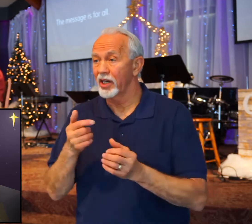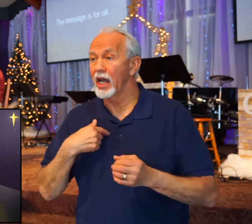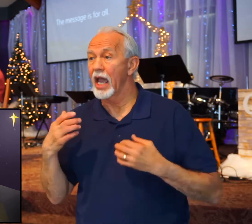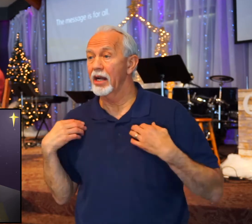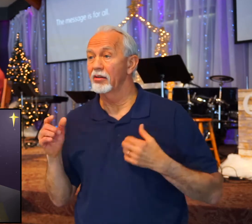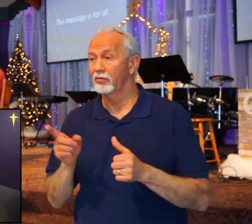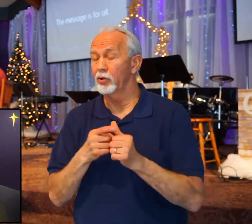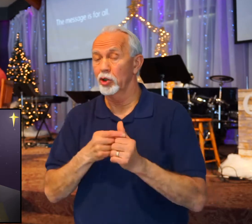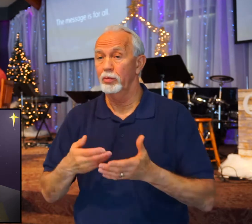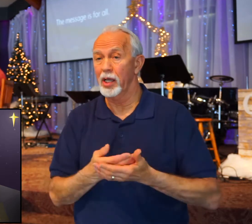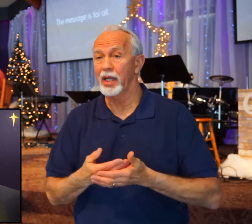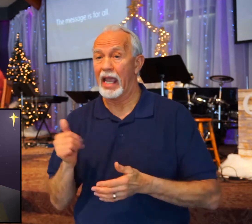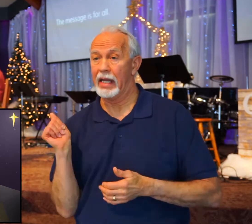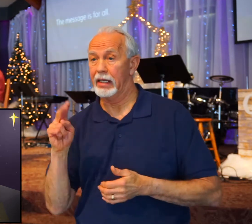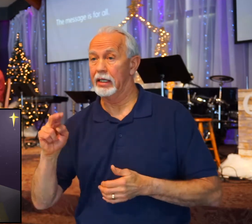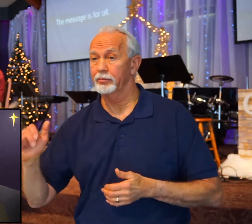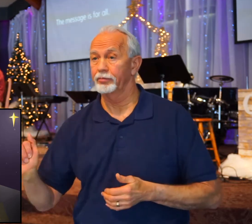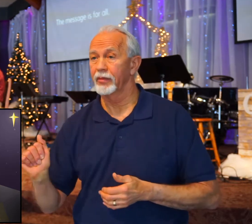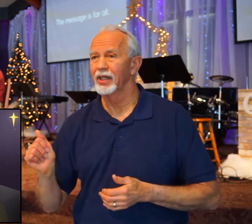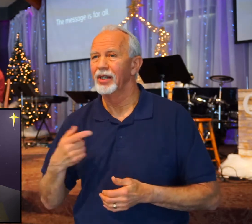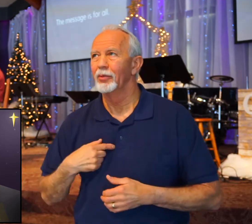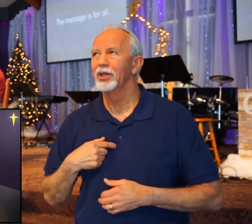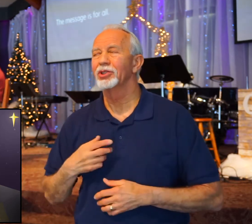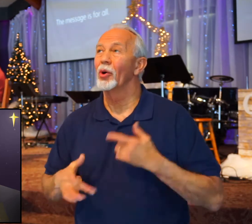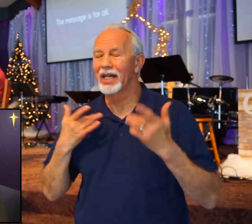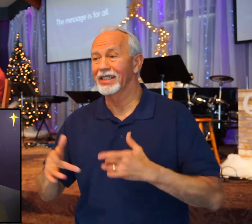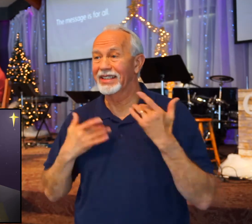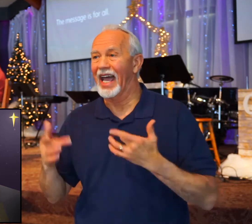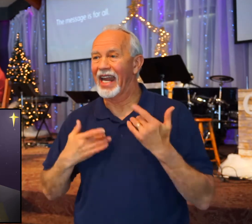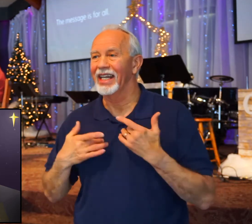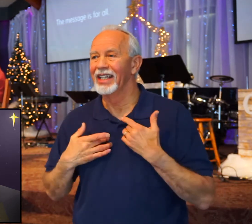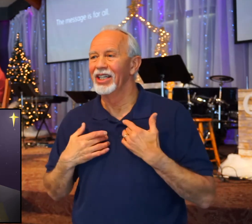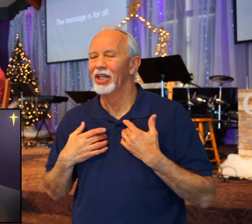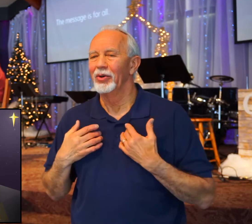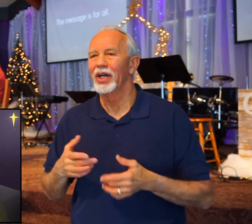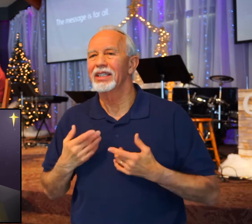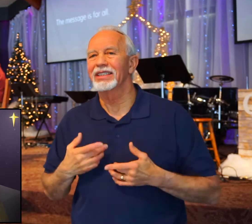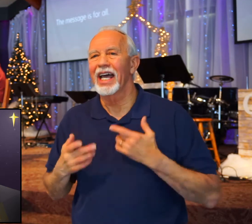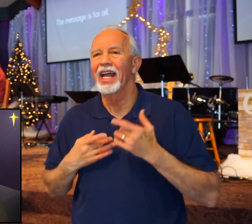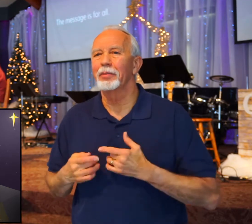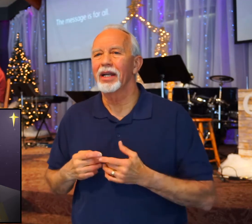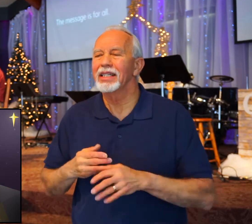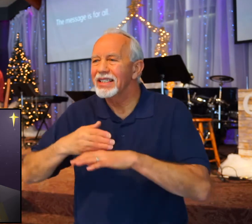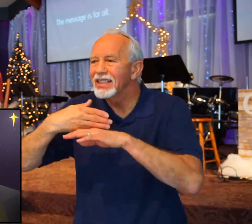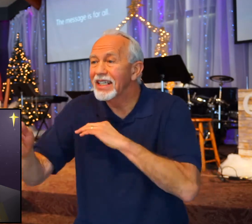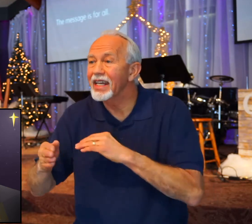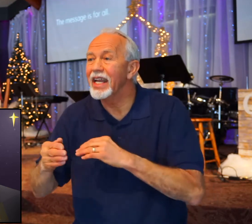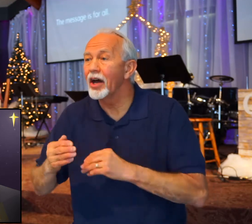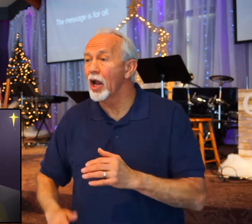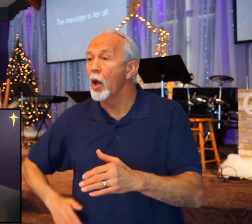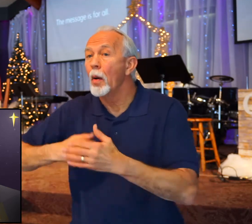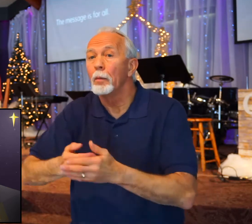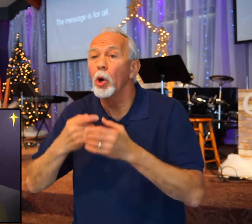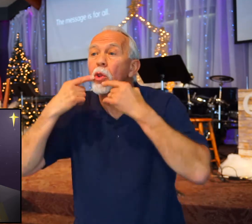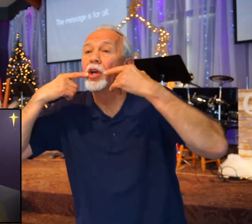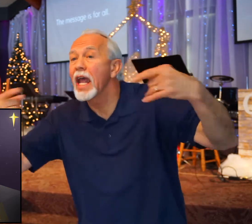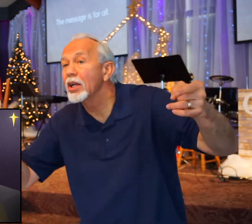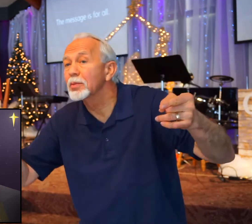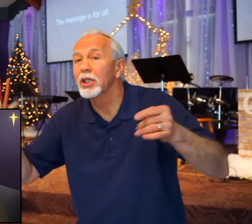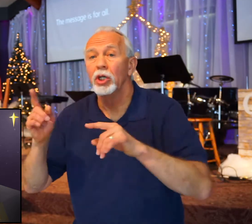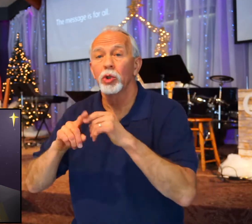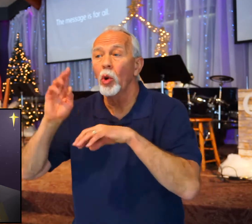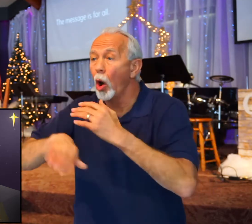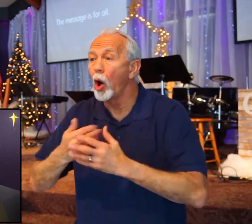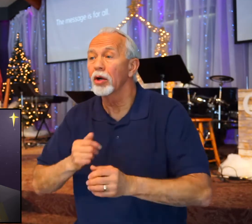first baby, Anna, we were so excited. We looked forward to being able to send out birth announcements to all our friends